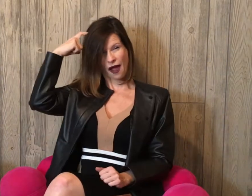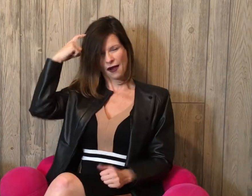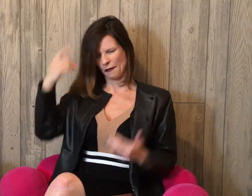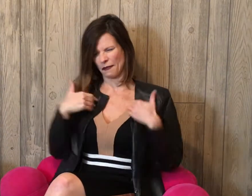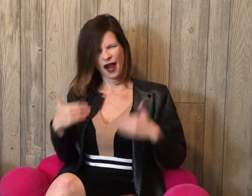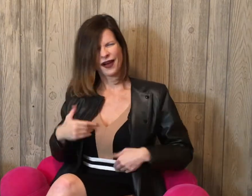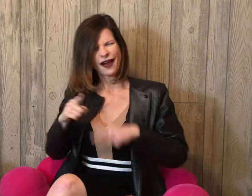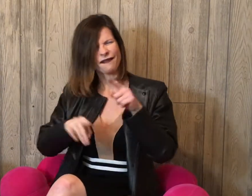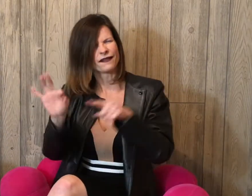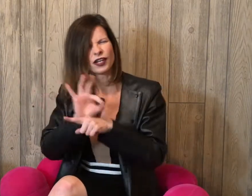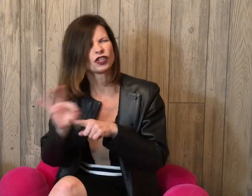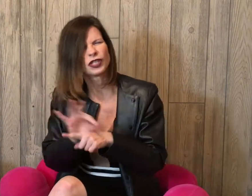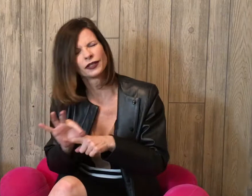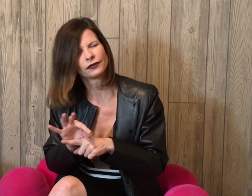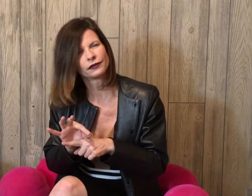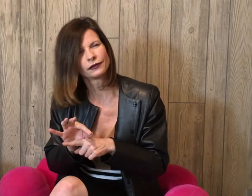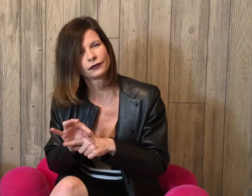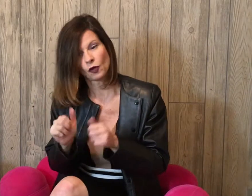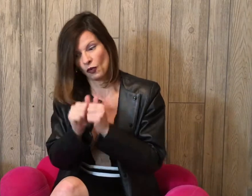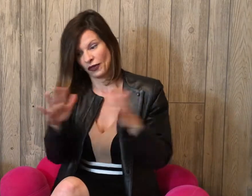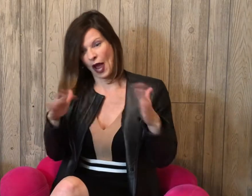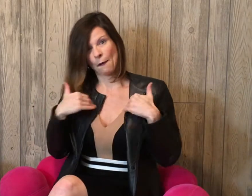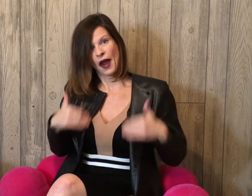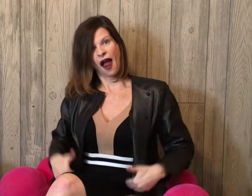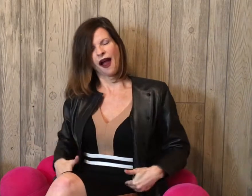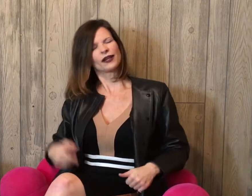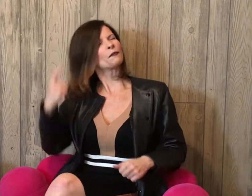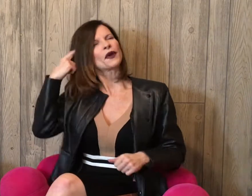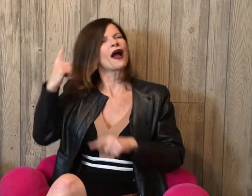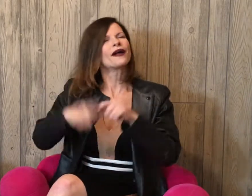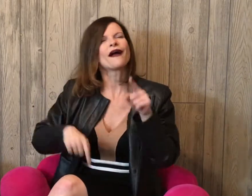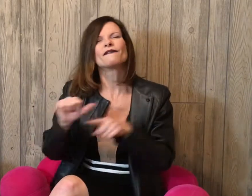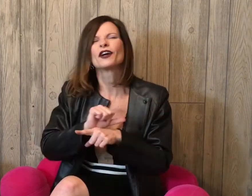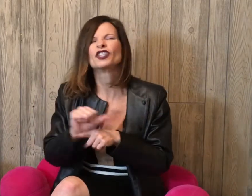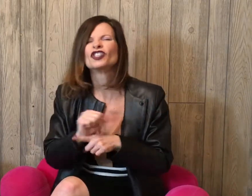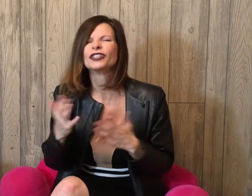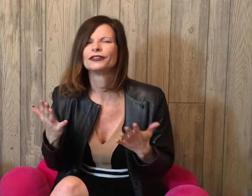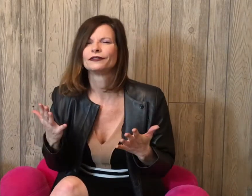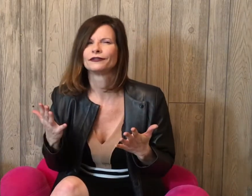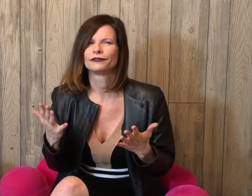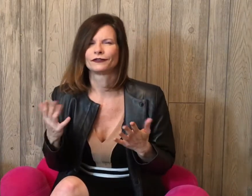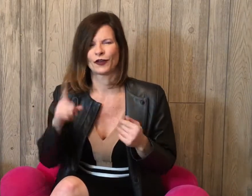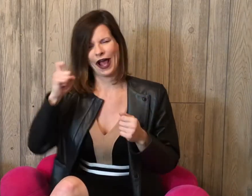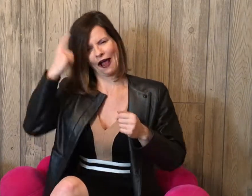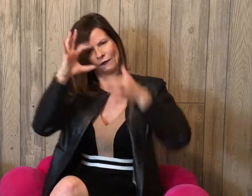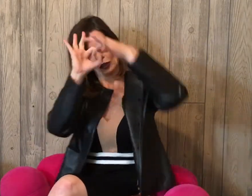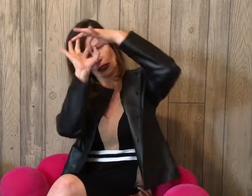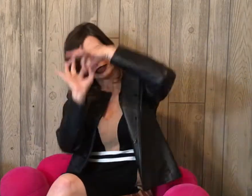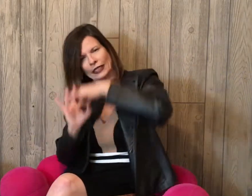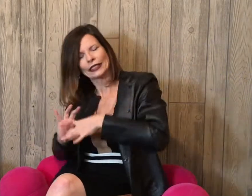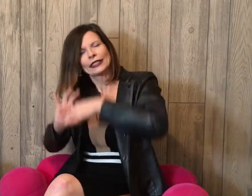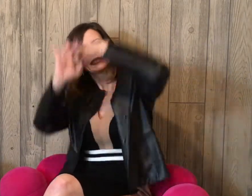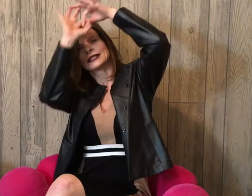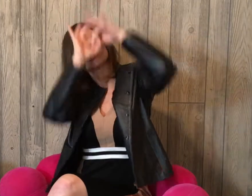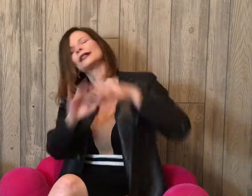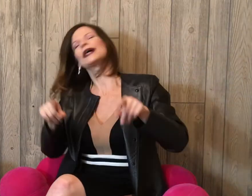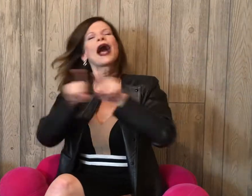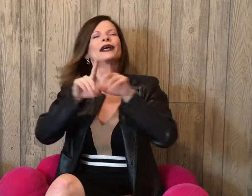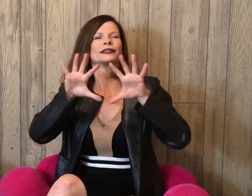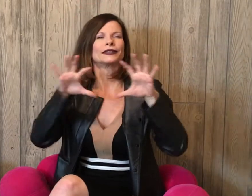Without the mind, the body can't function, and without the body, the mind can't function. The mind and body connection